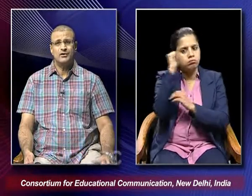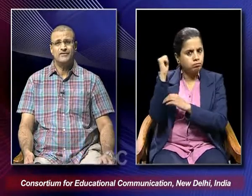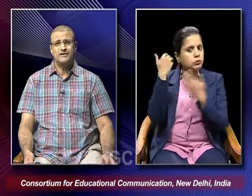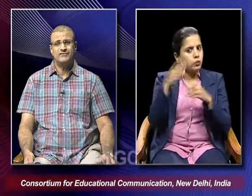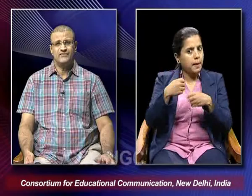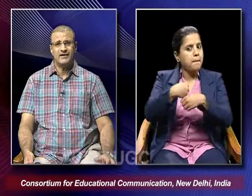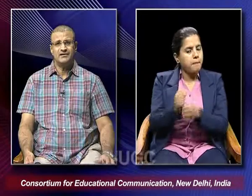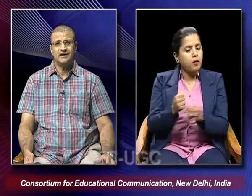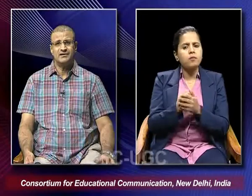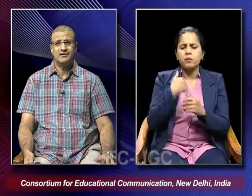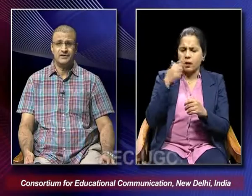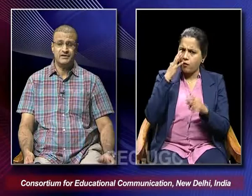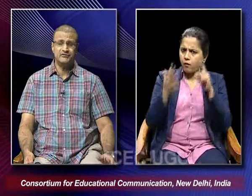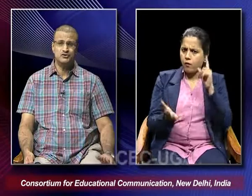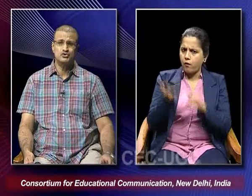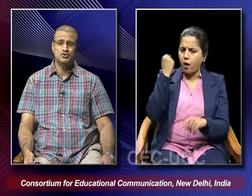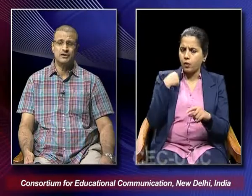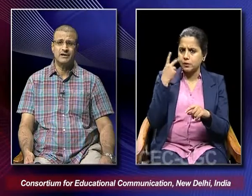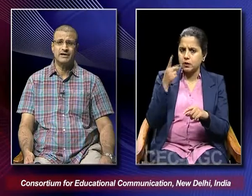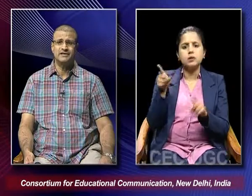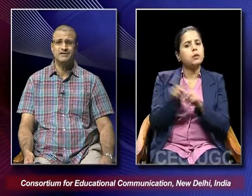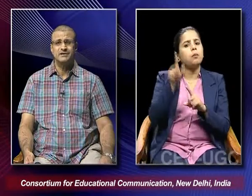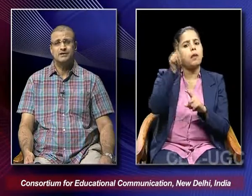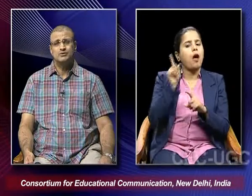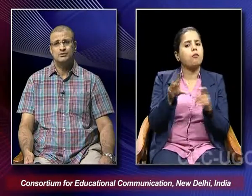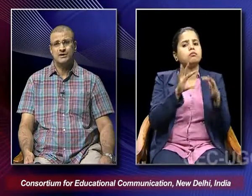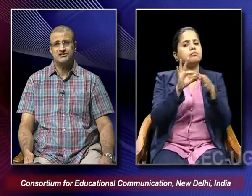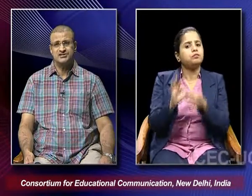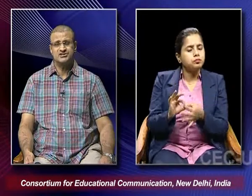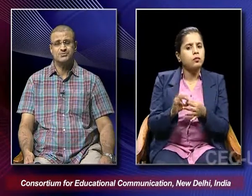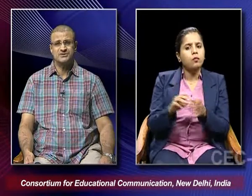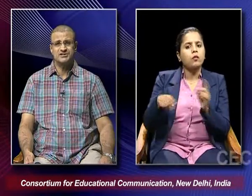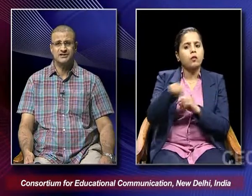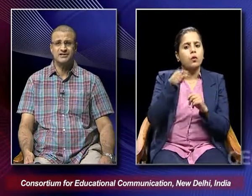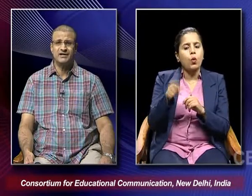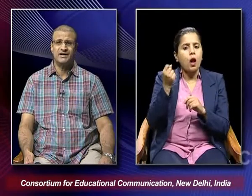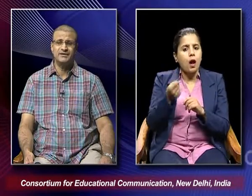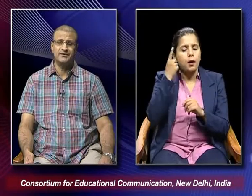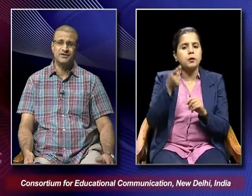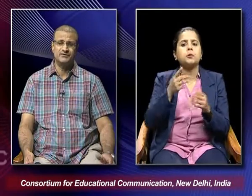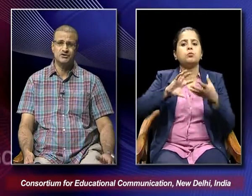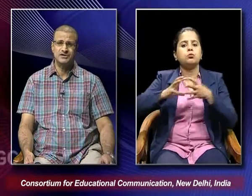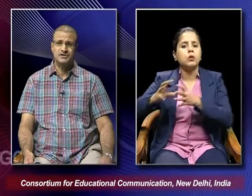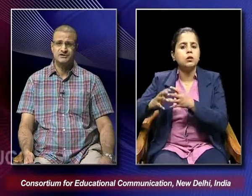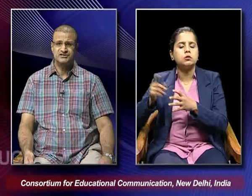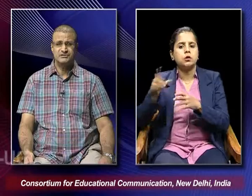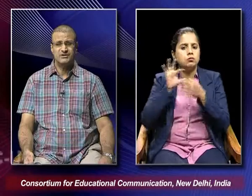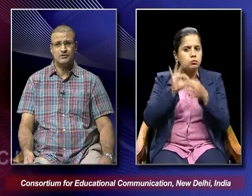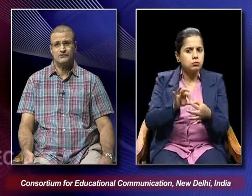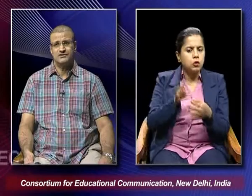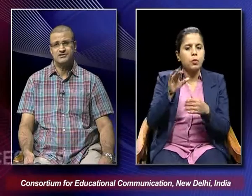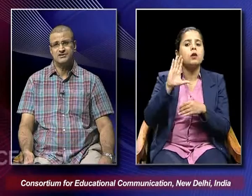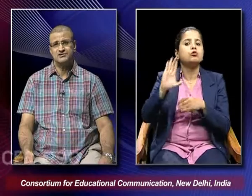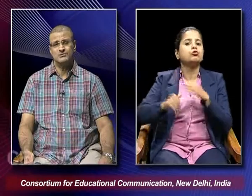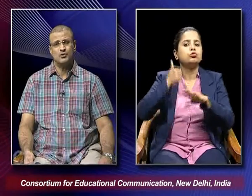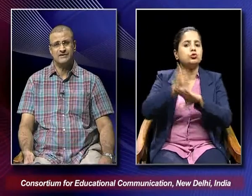So we find that he was also connected to the censorship machinery, that he was the chairman of